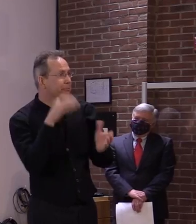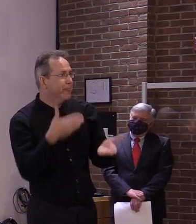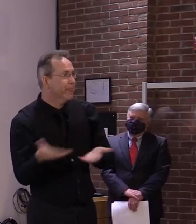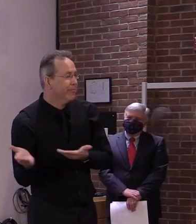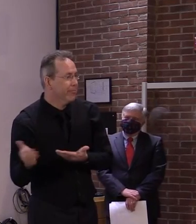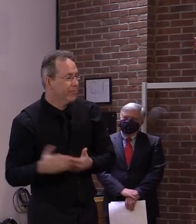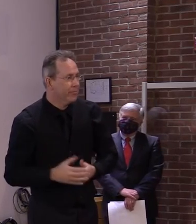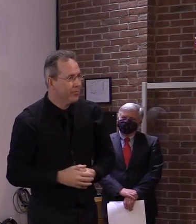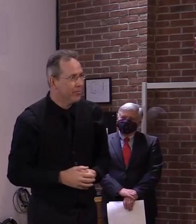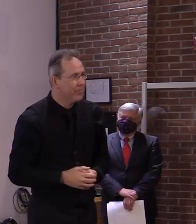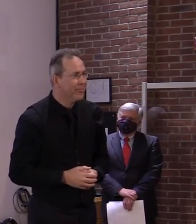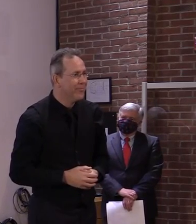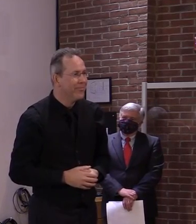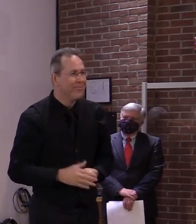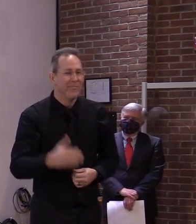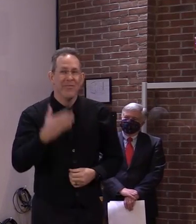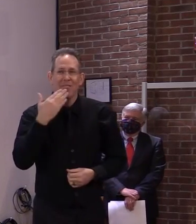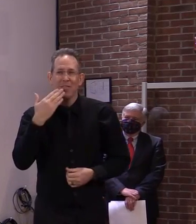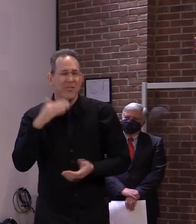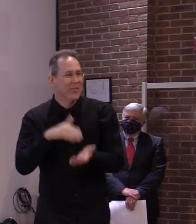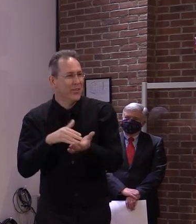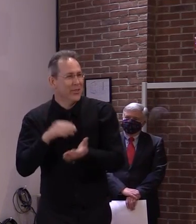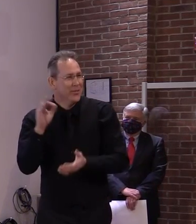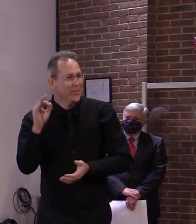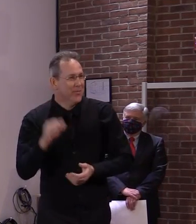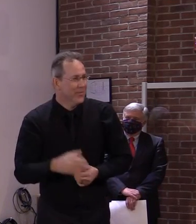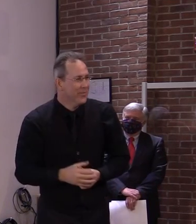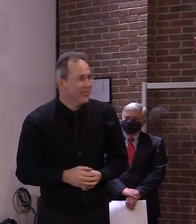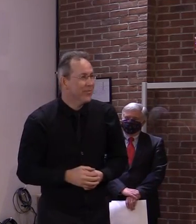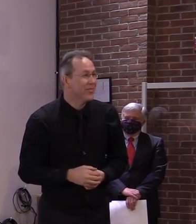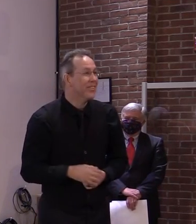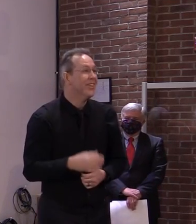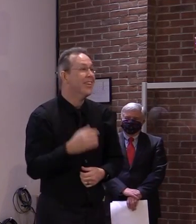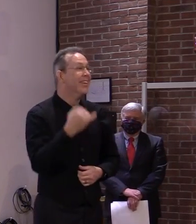Thank you, Dr. Levine. If it wasn't good news, I might not have come down. So